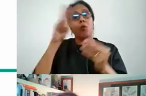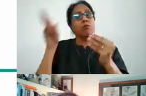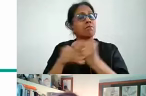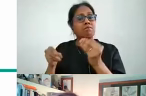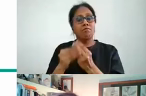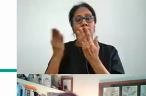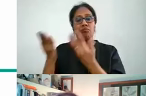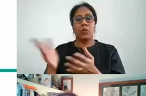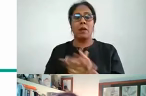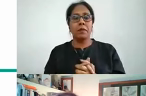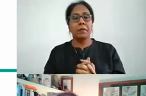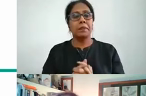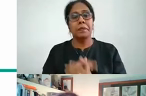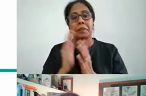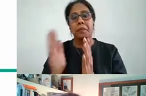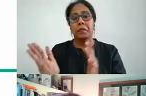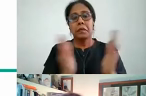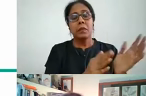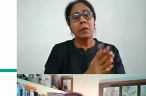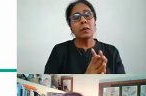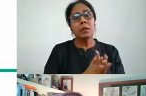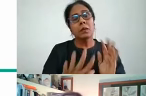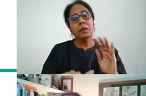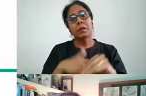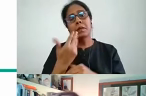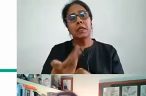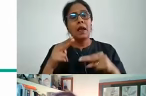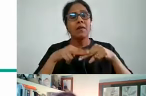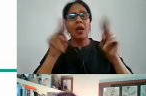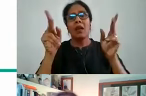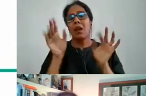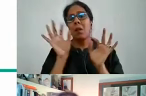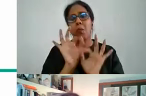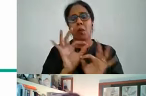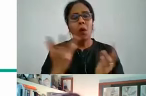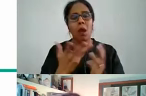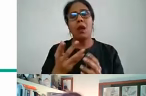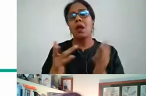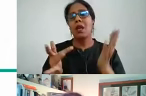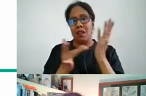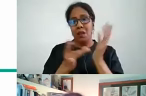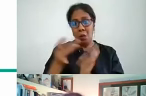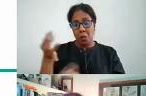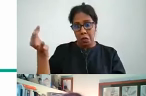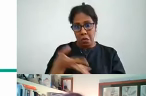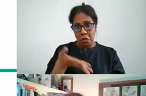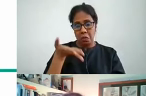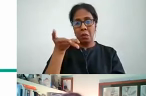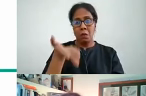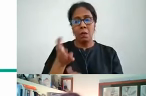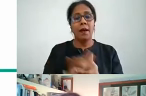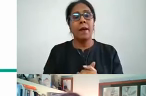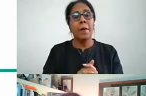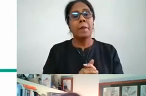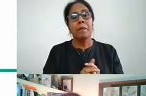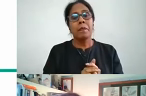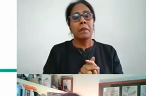Okay. And then new, now the final part of the talk, new technologies. These are